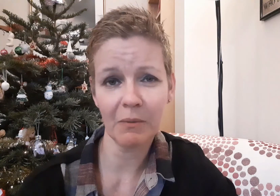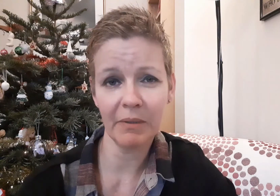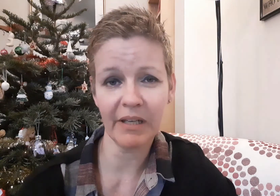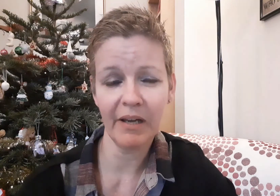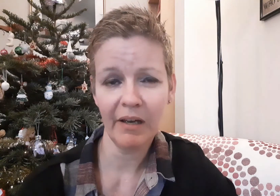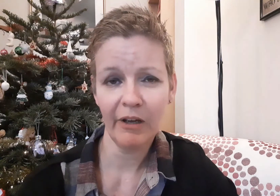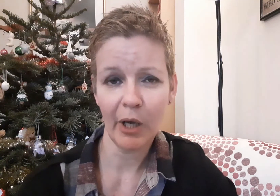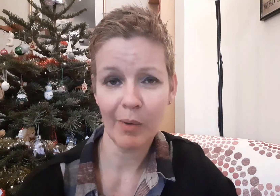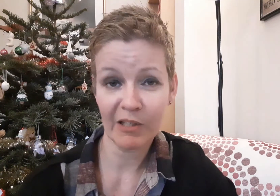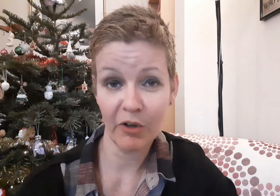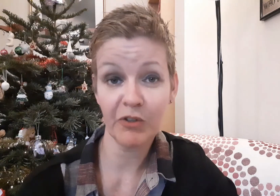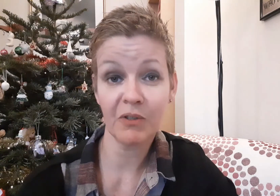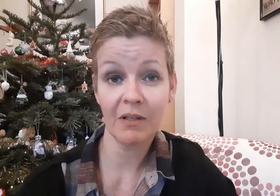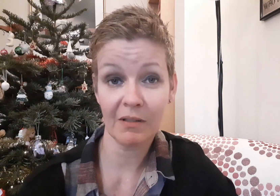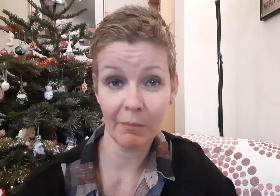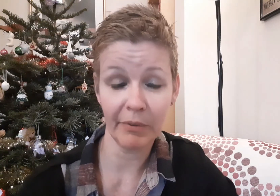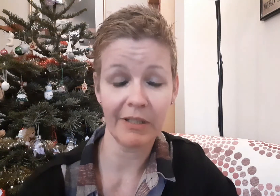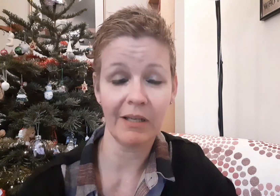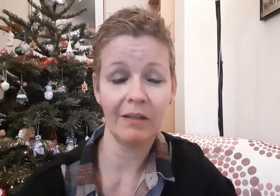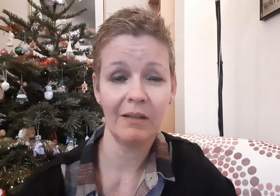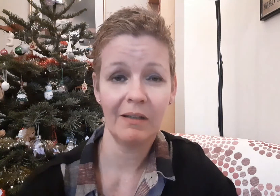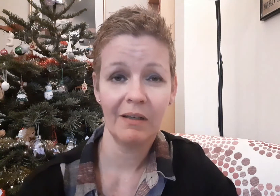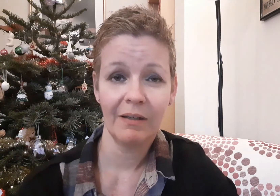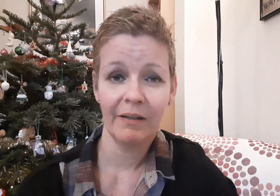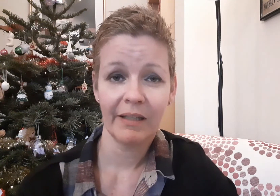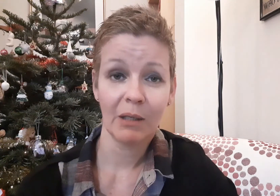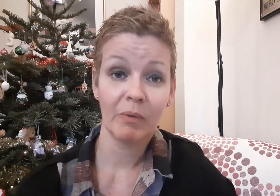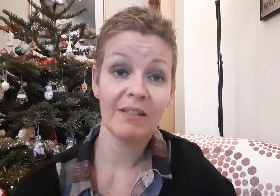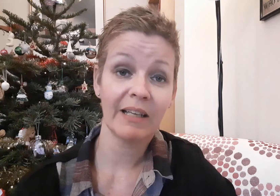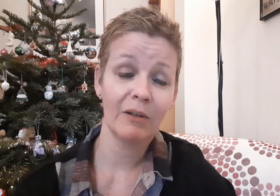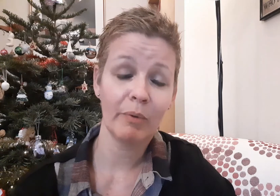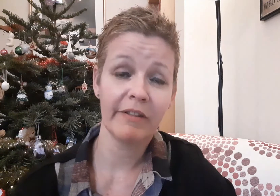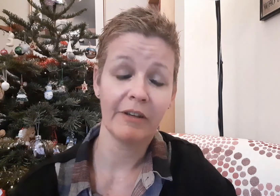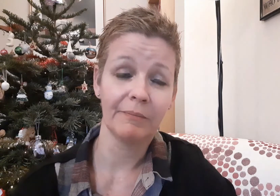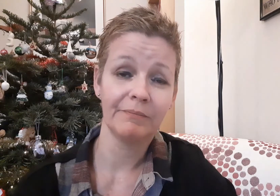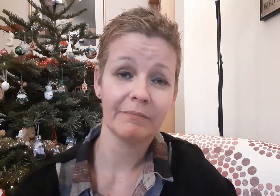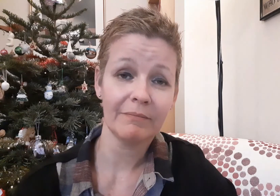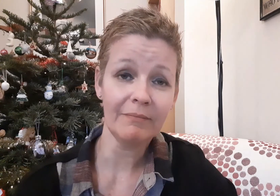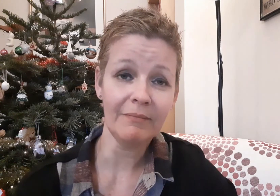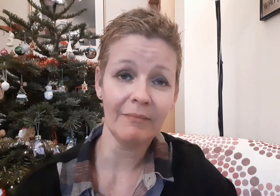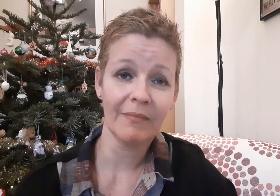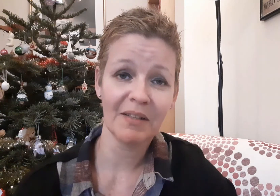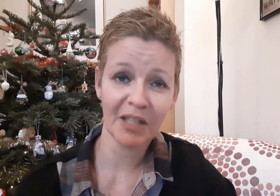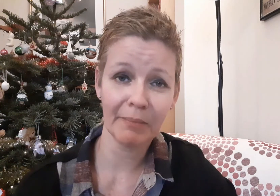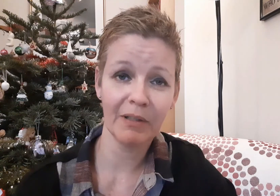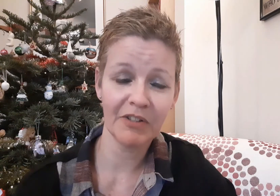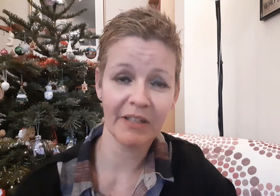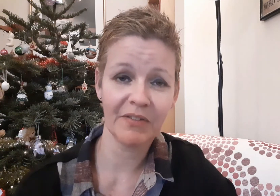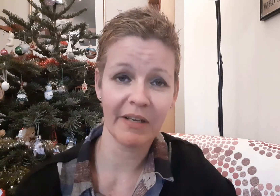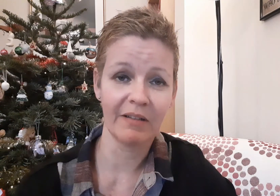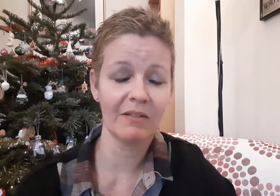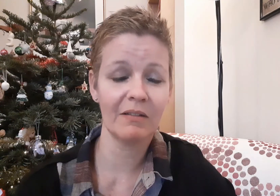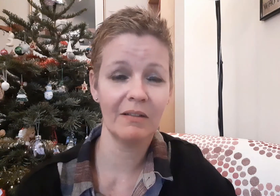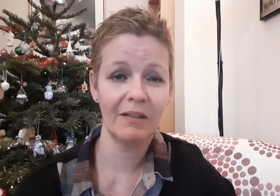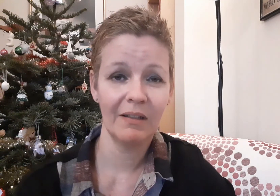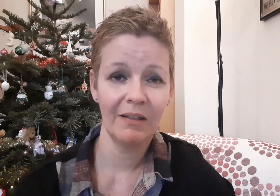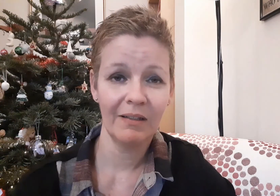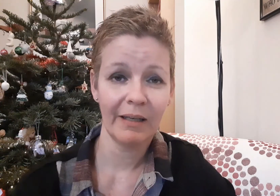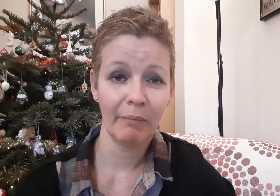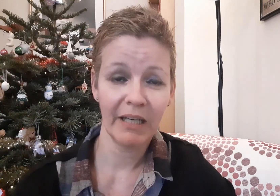somebody who has lost somebody, then we stand with you as a community of saints, and we